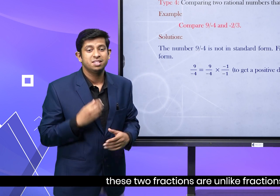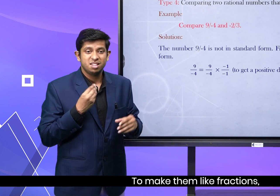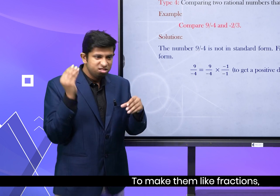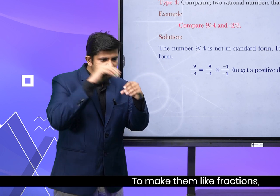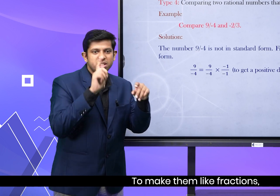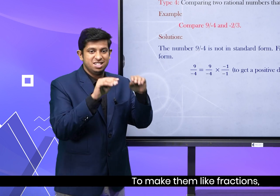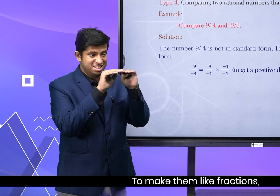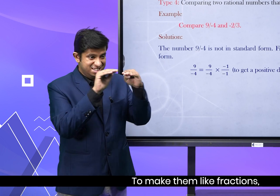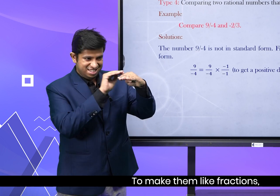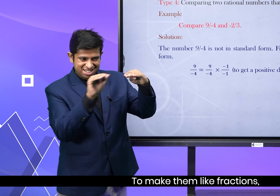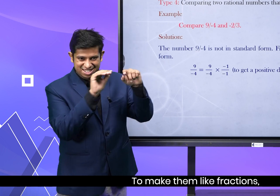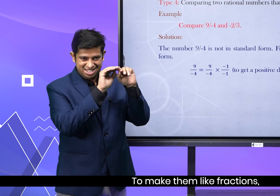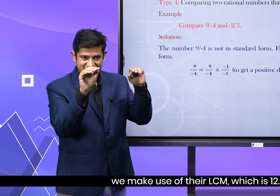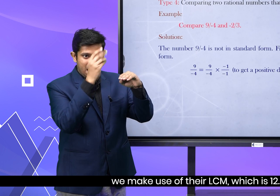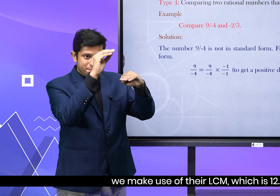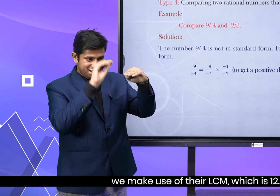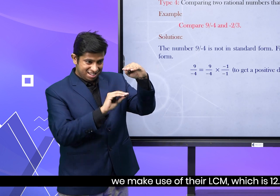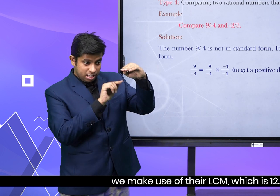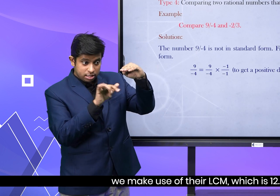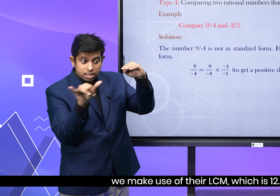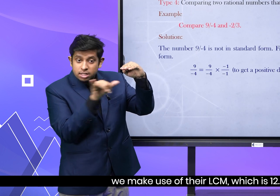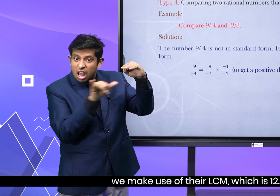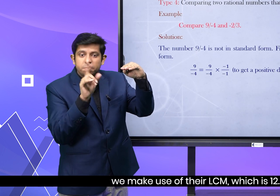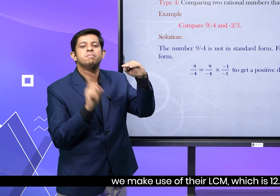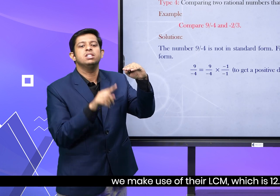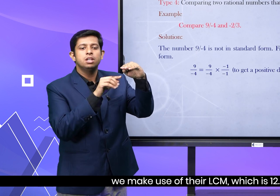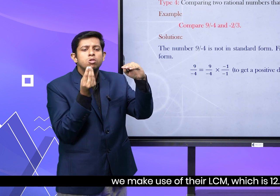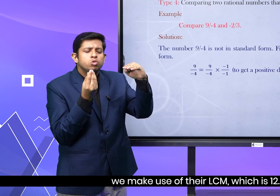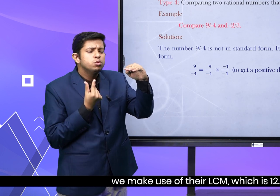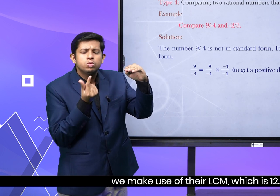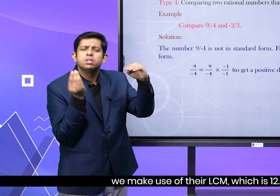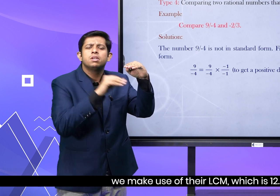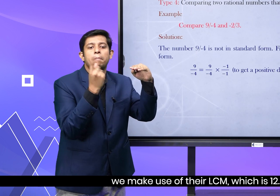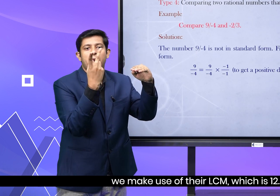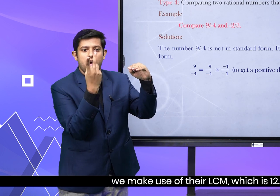To make them like fractions, we make use of their LCM, which is 12.